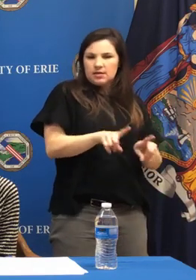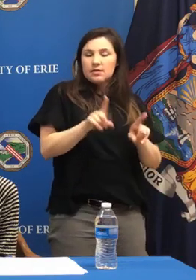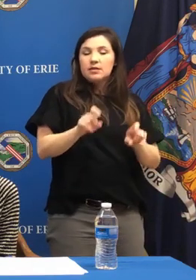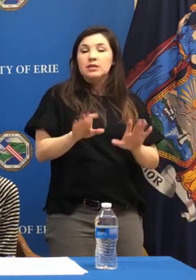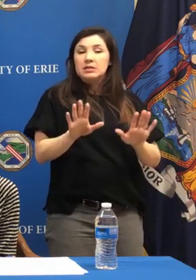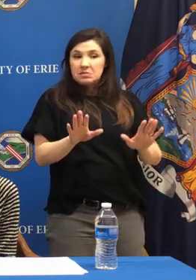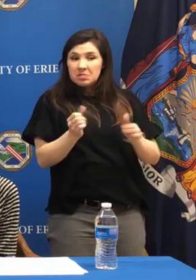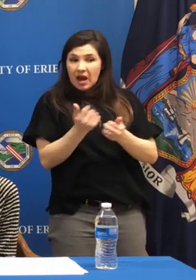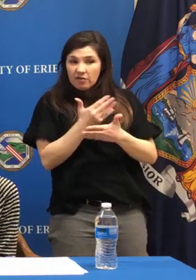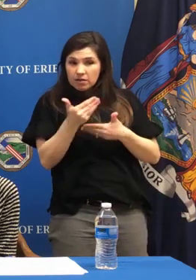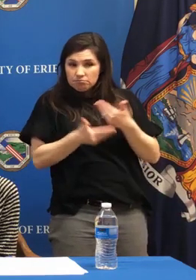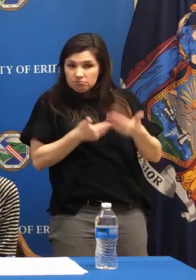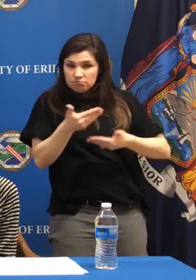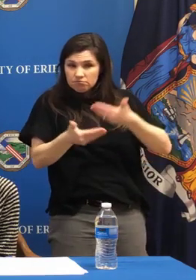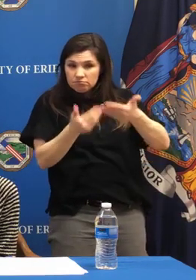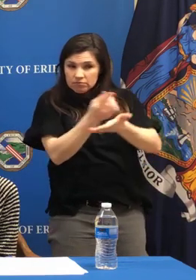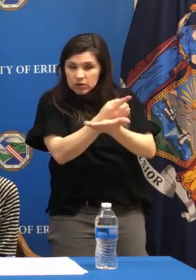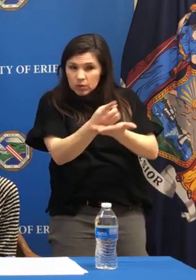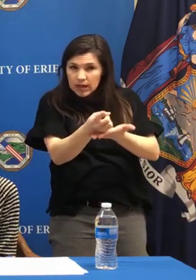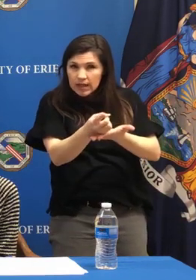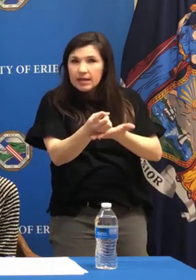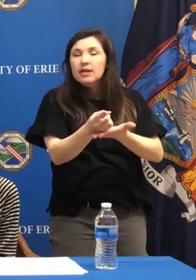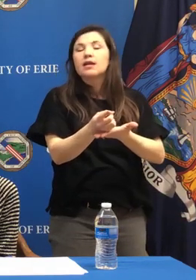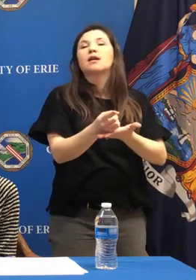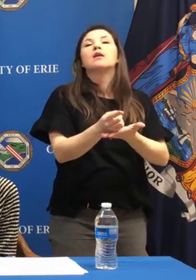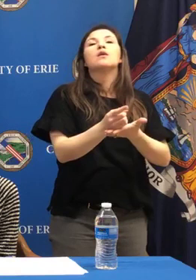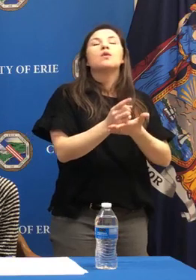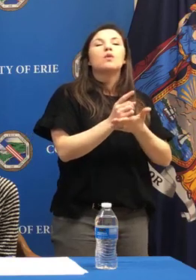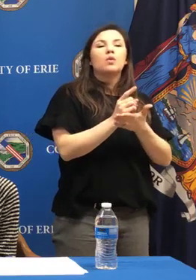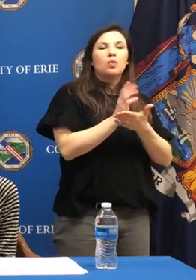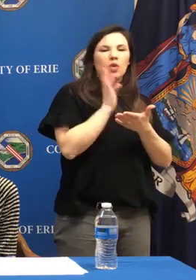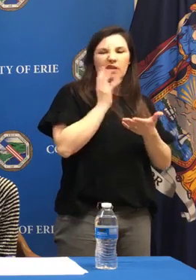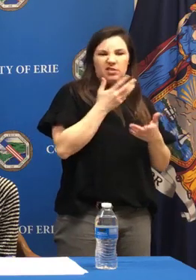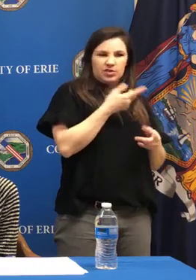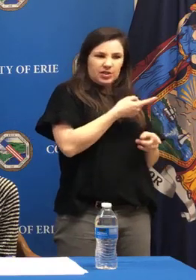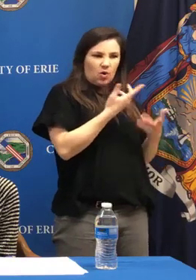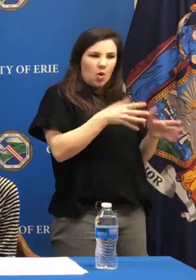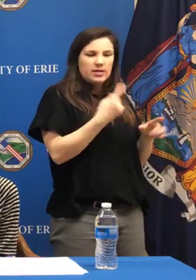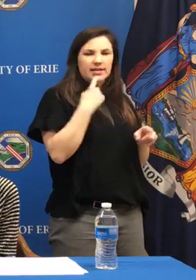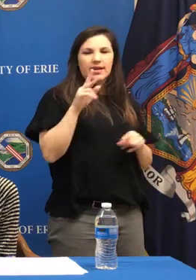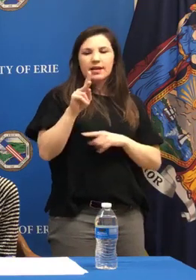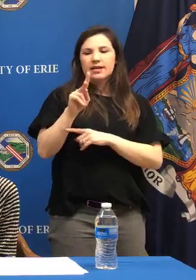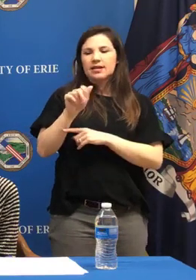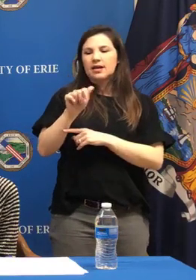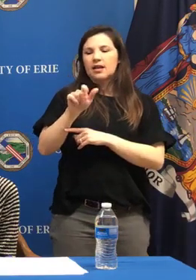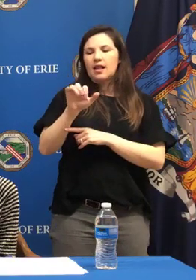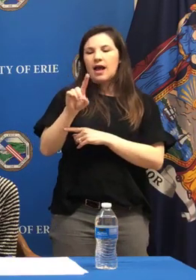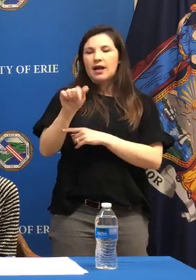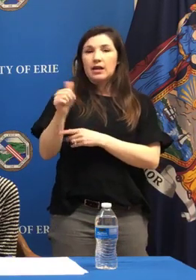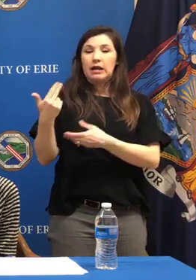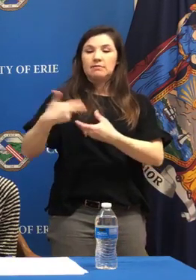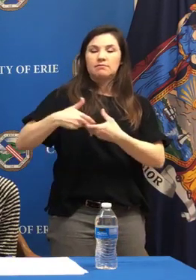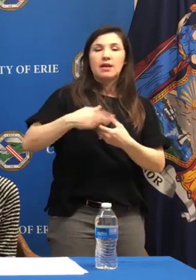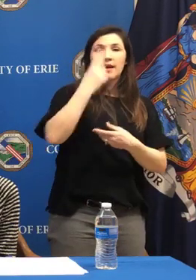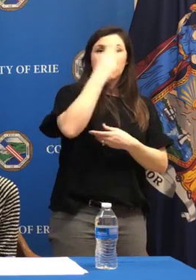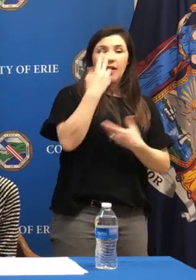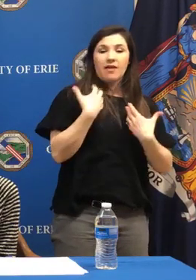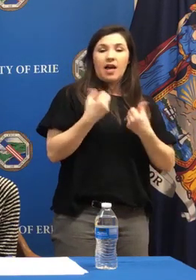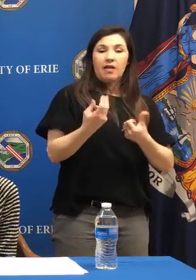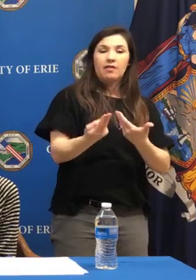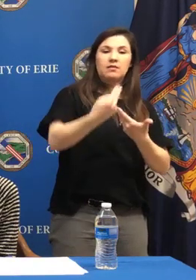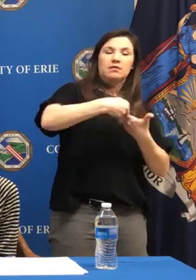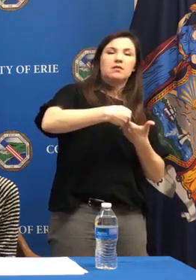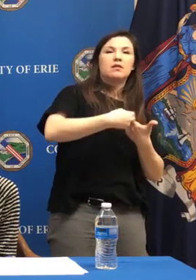will this week, you will not only have, as the doctor noted, Kaleida, you will also have Catholic Health, and they